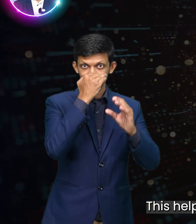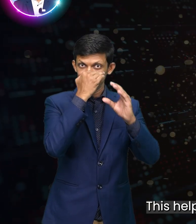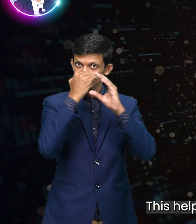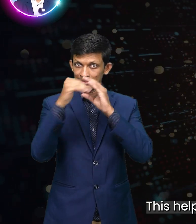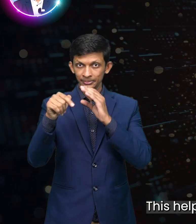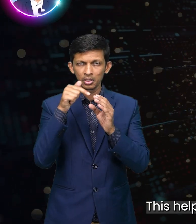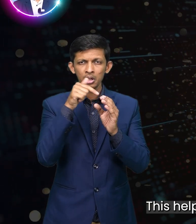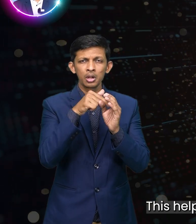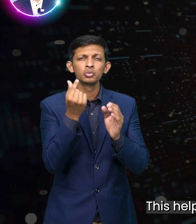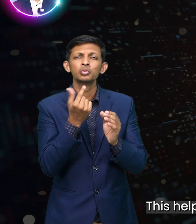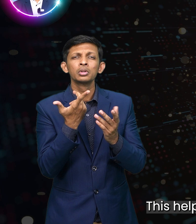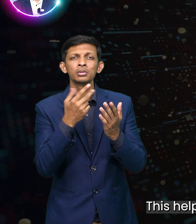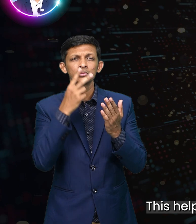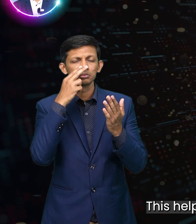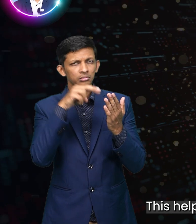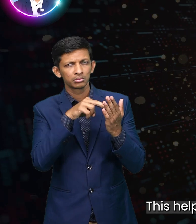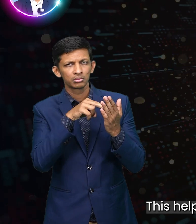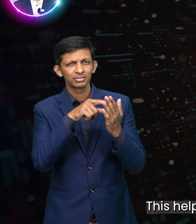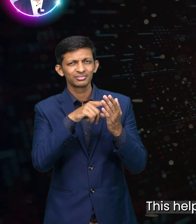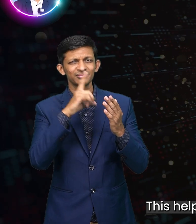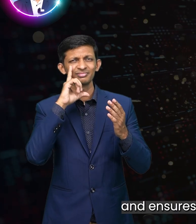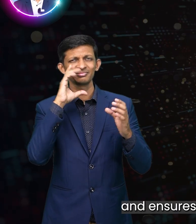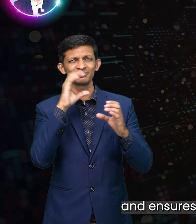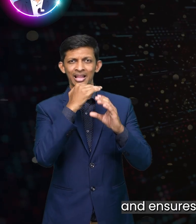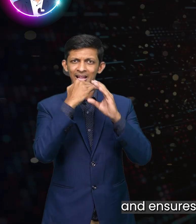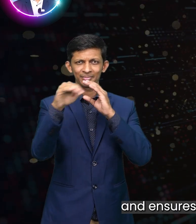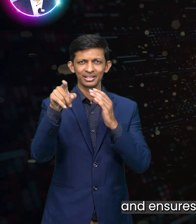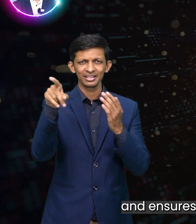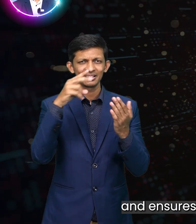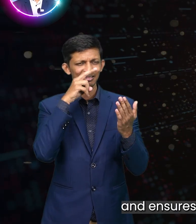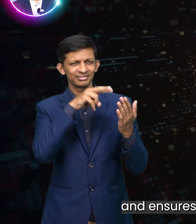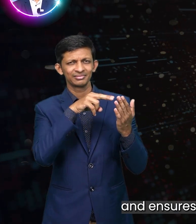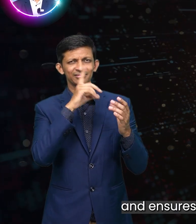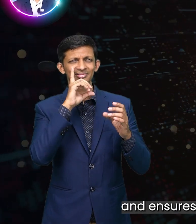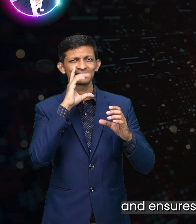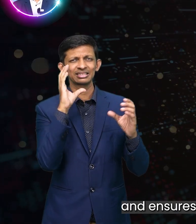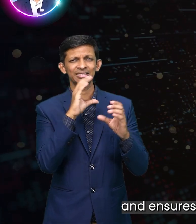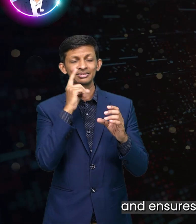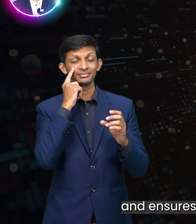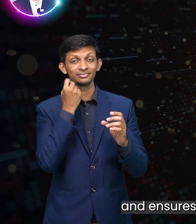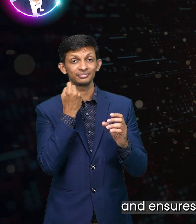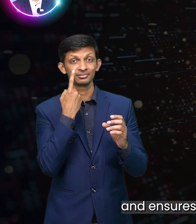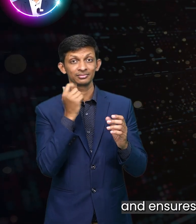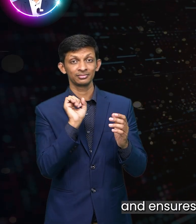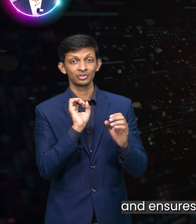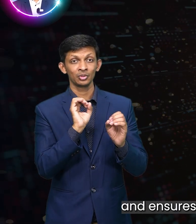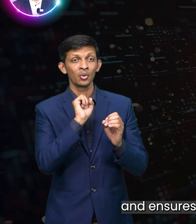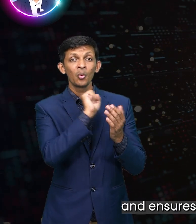This helps avoid any confusion and ensures your message is effective.